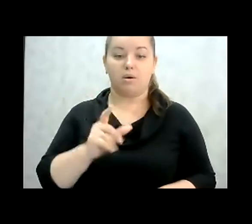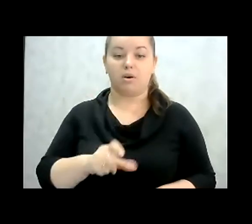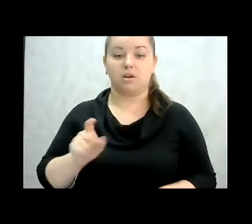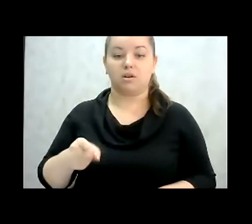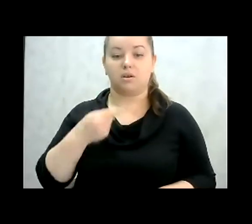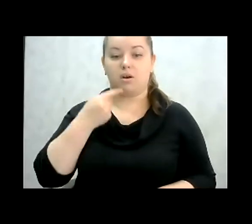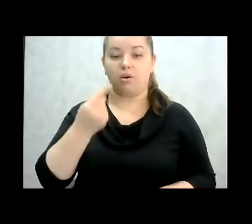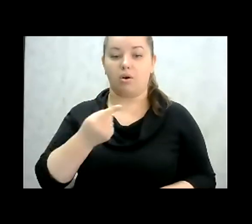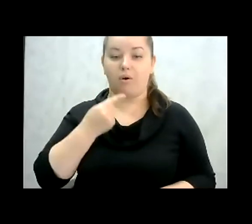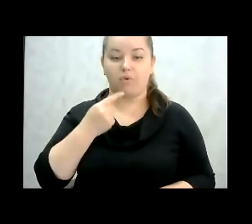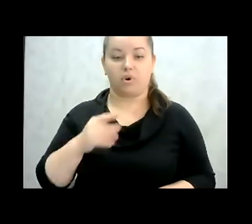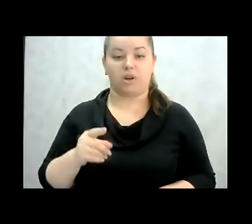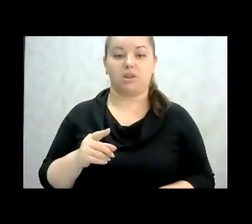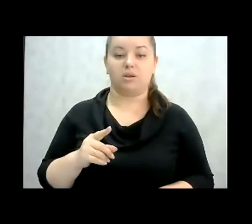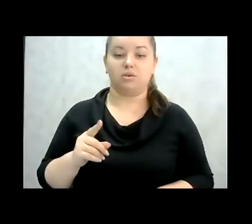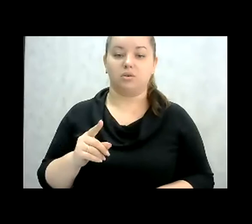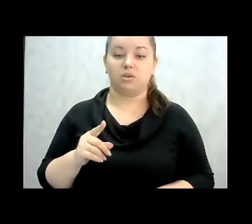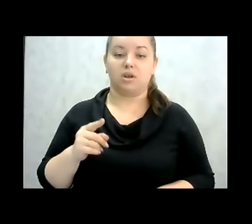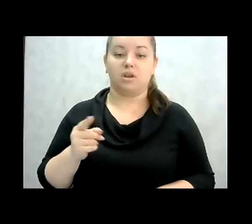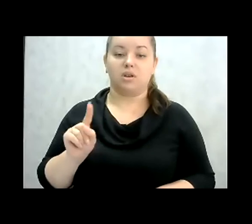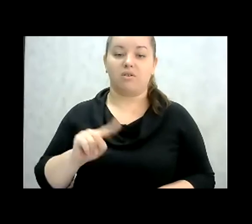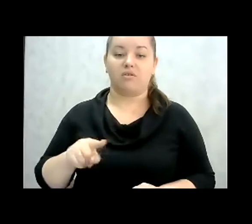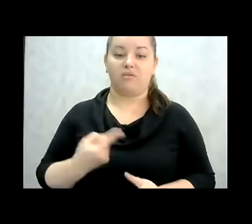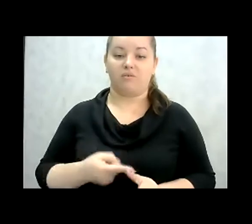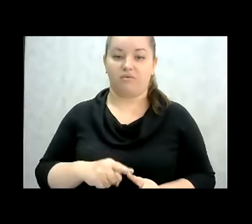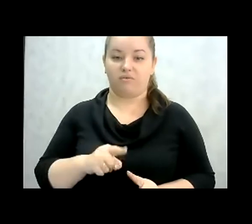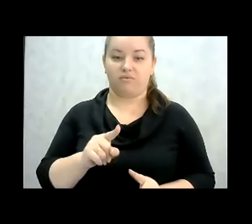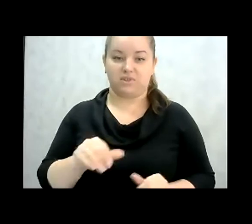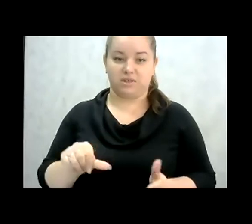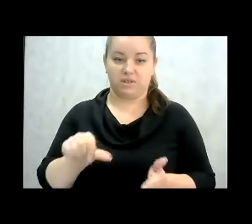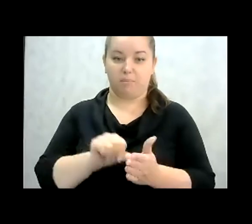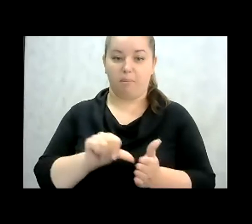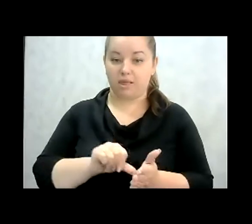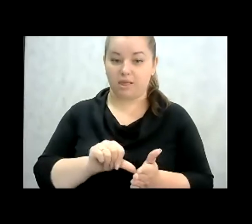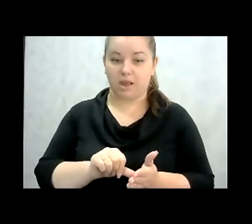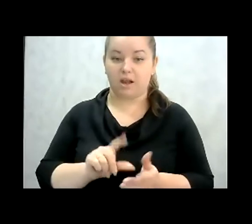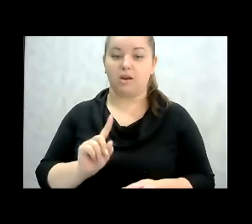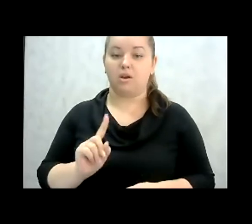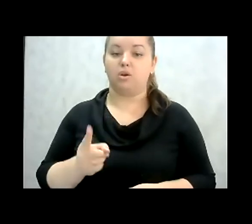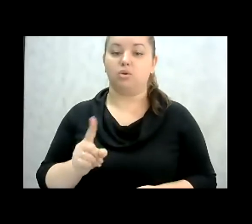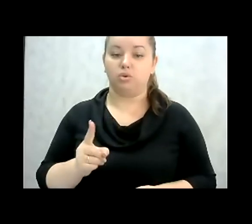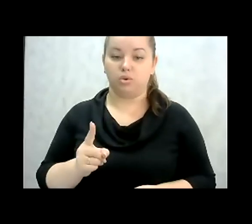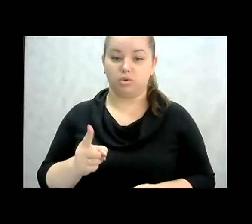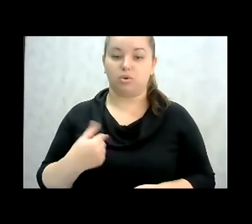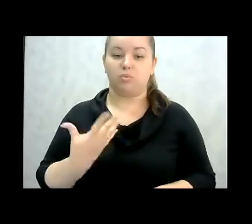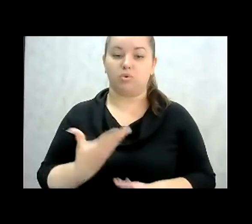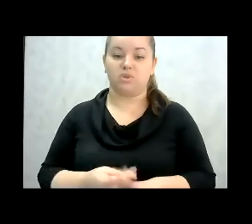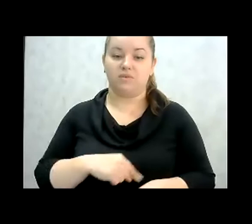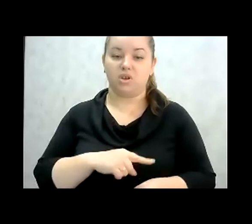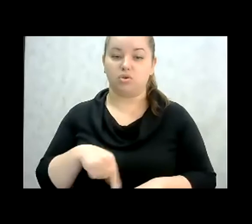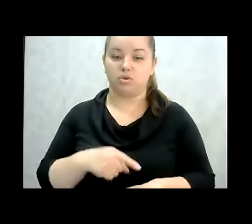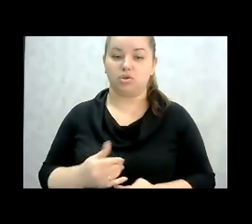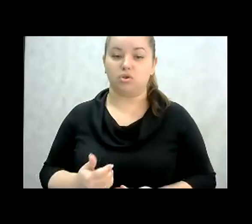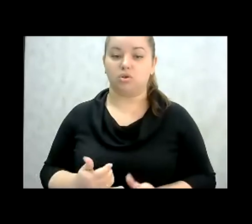as I can, and would use my time here today to emphasize some of the key recommendations from our